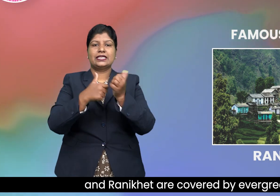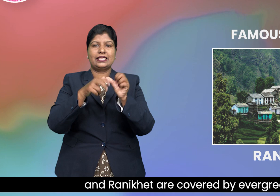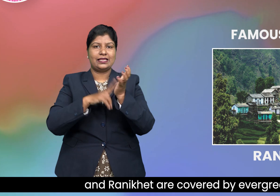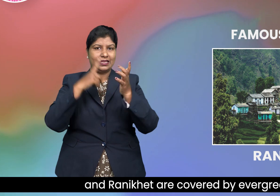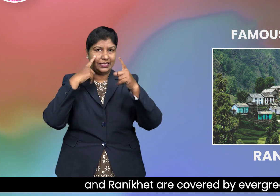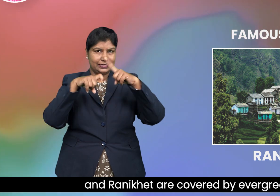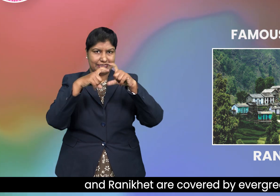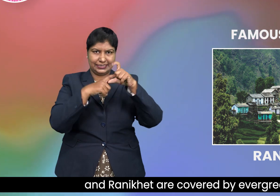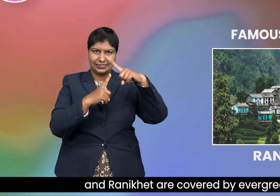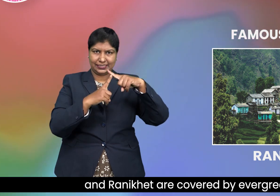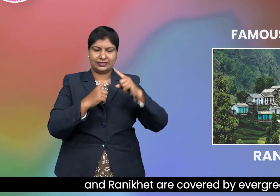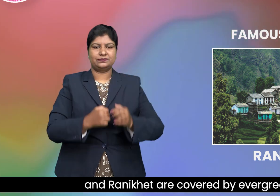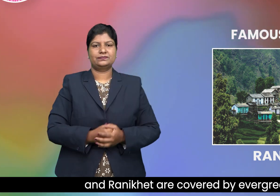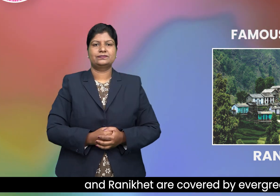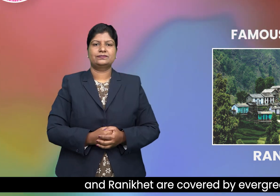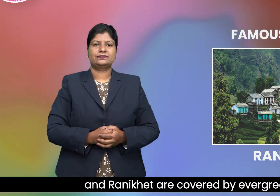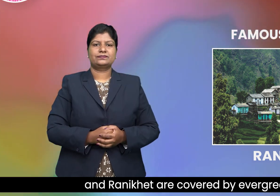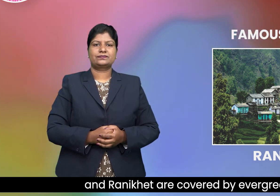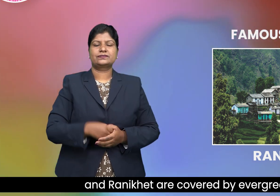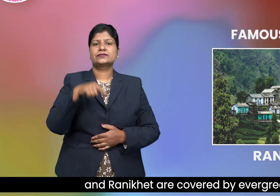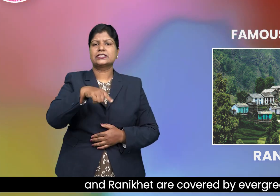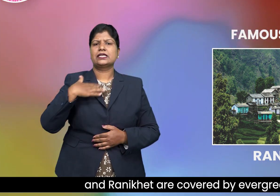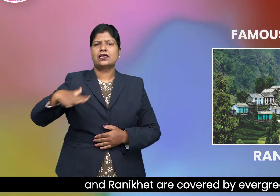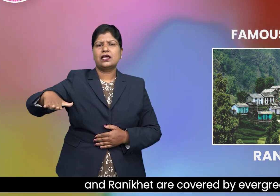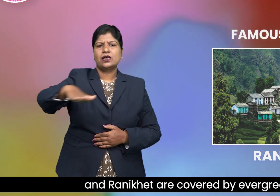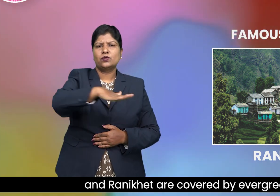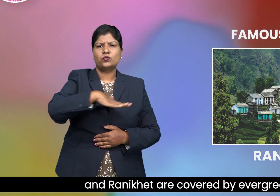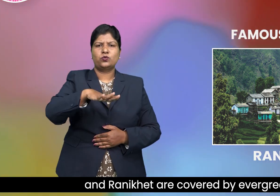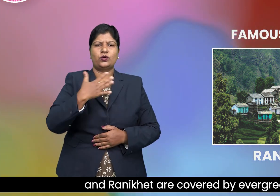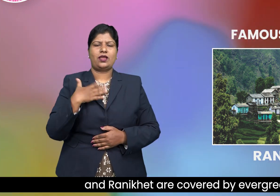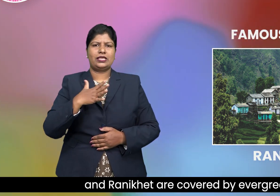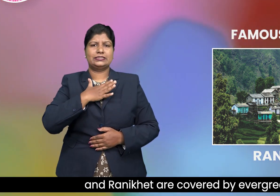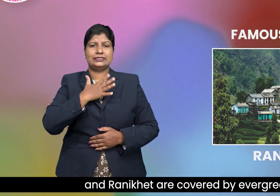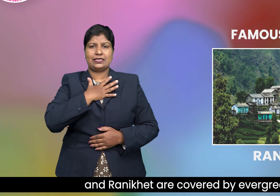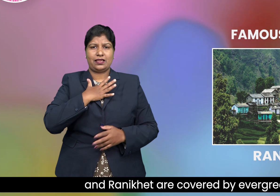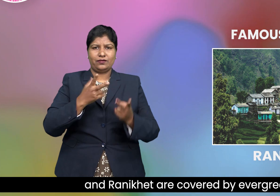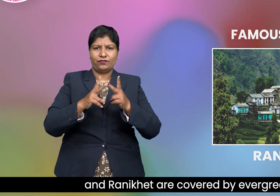are covered by evergreen forests